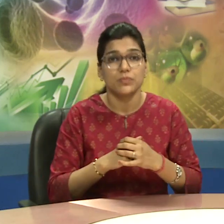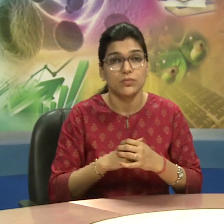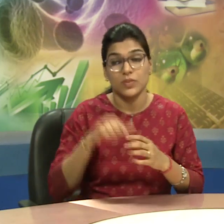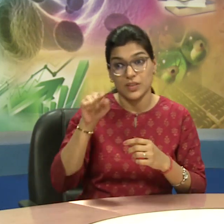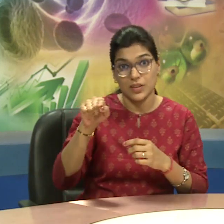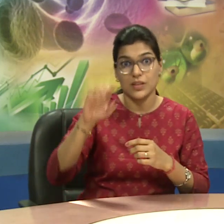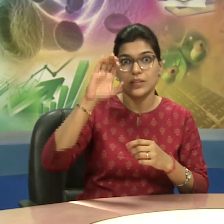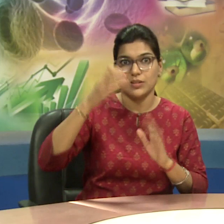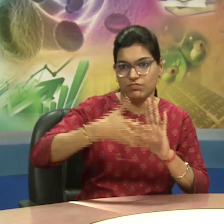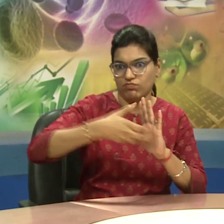services.